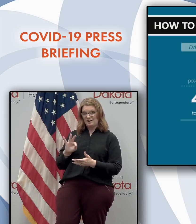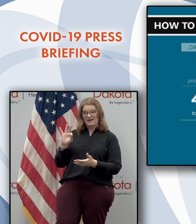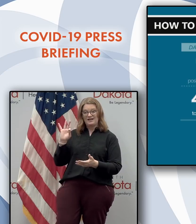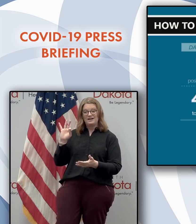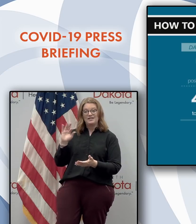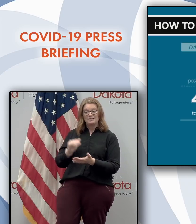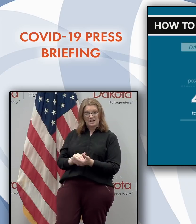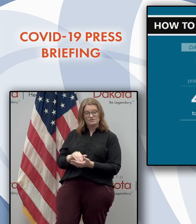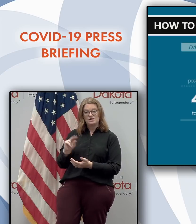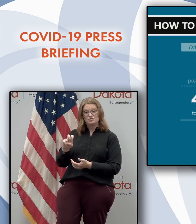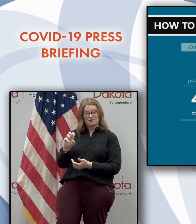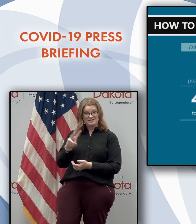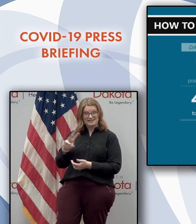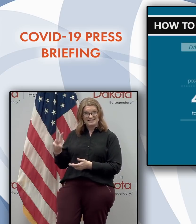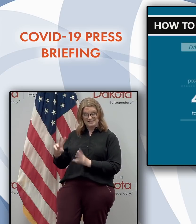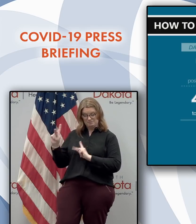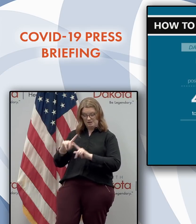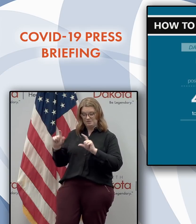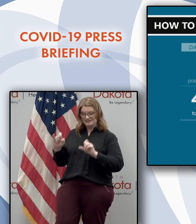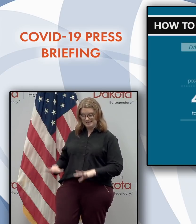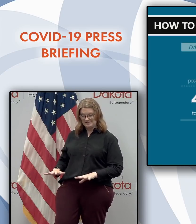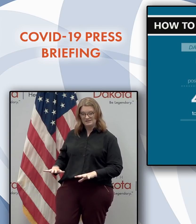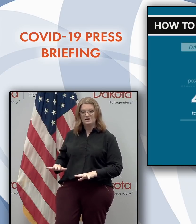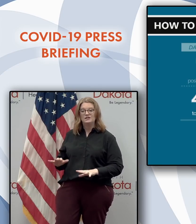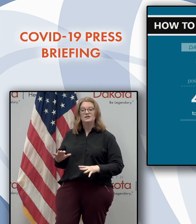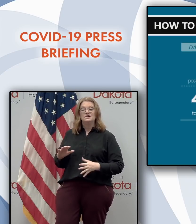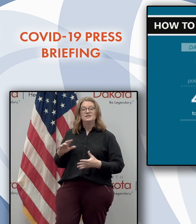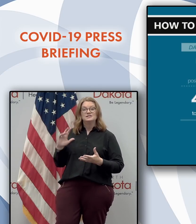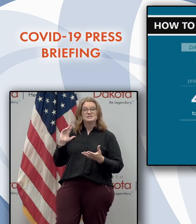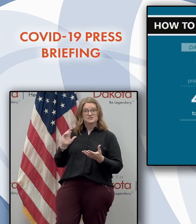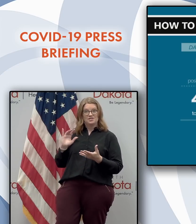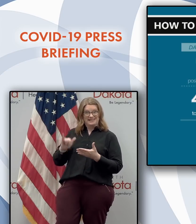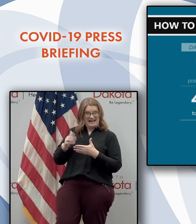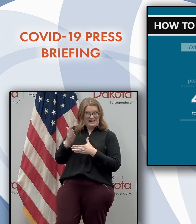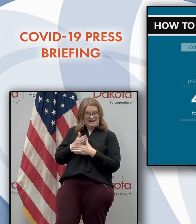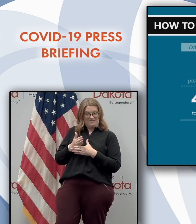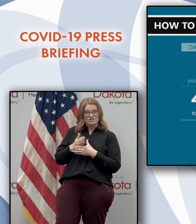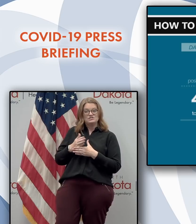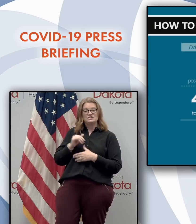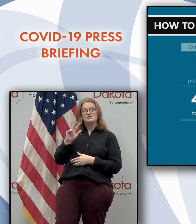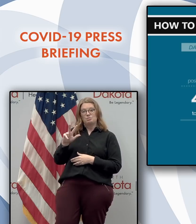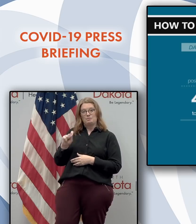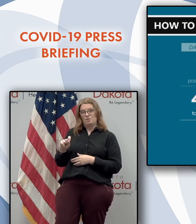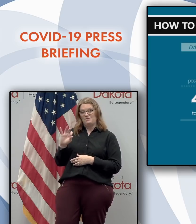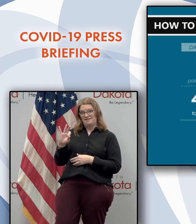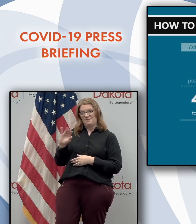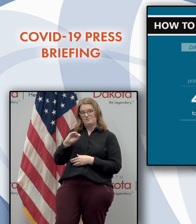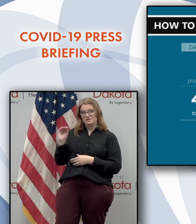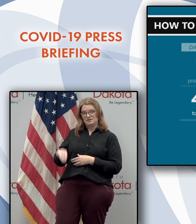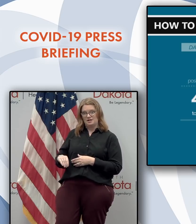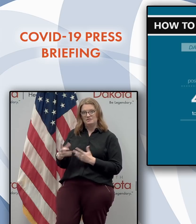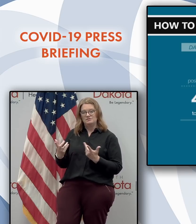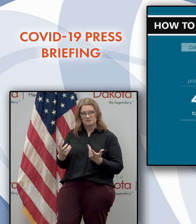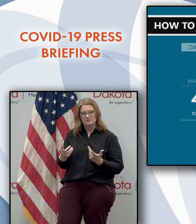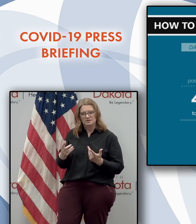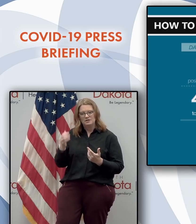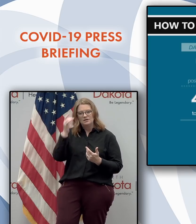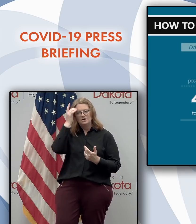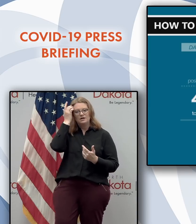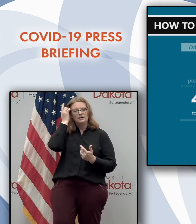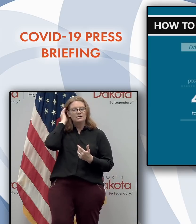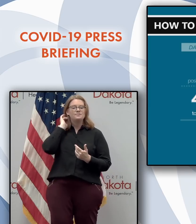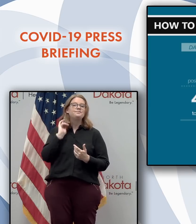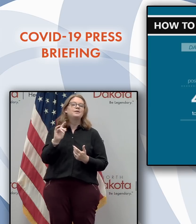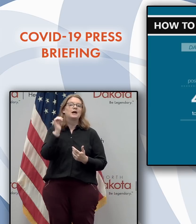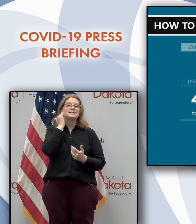139,266 unique individuals. That gives us the cumulative 3.9, but it's important also for us to know, and as I said, again on this example, our